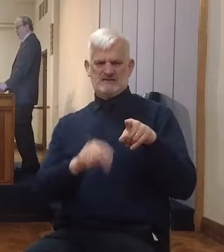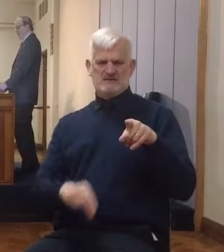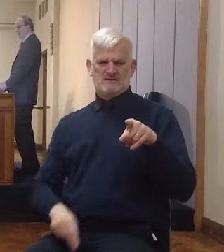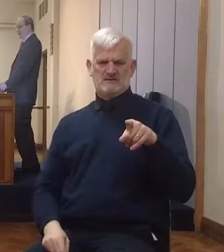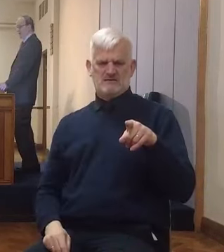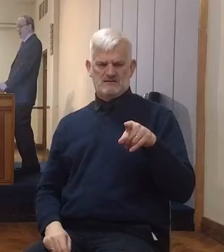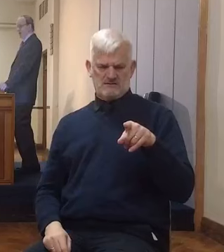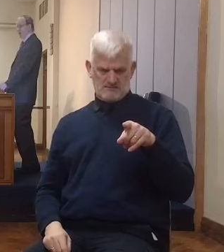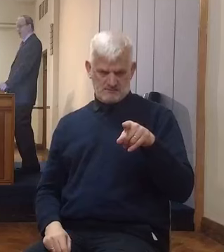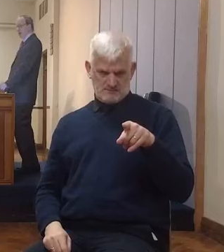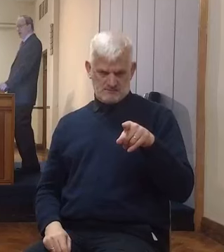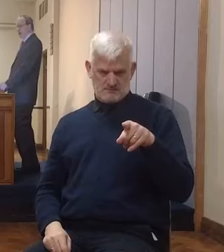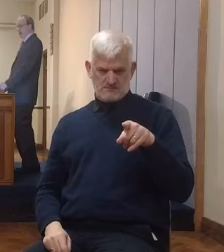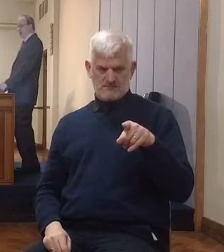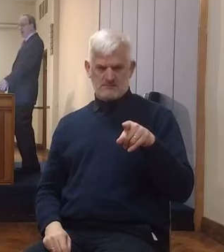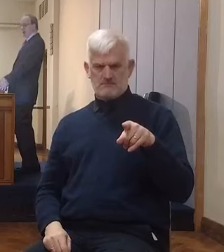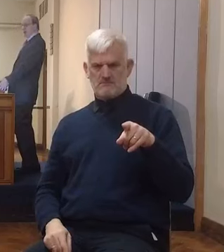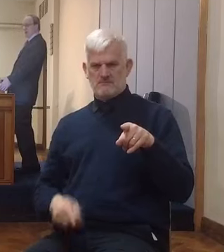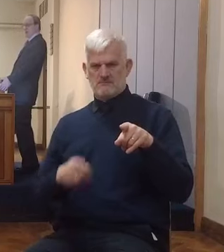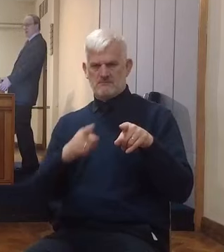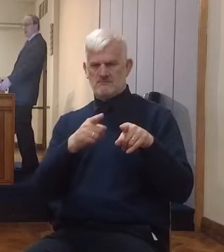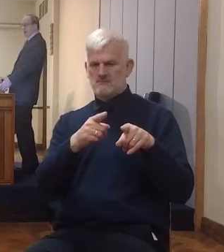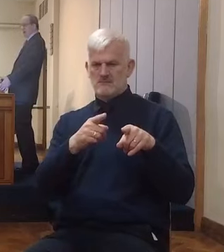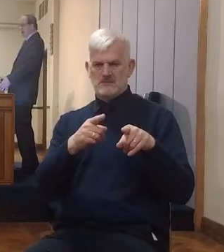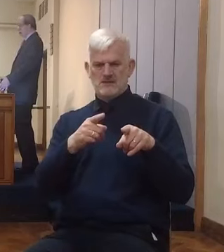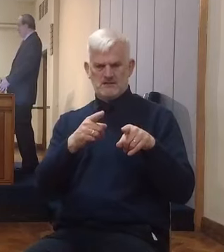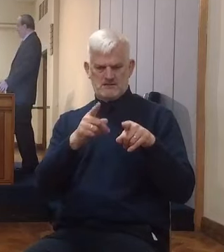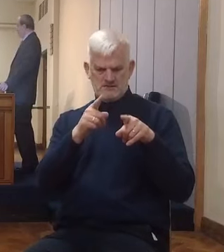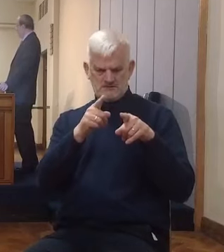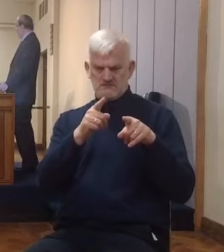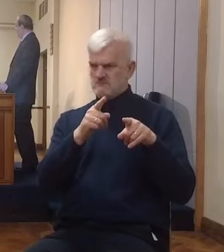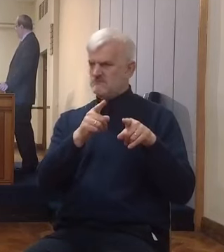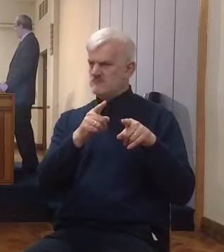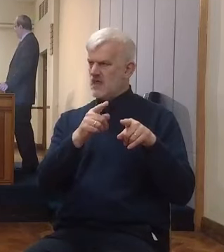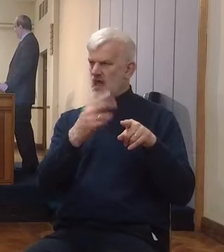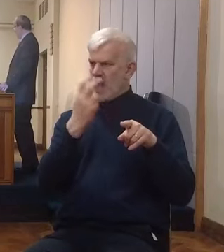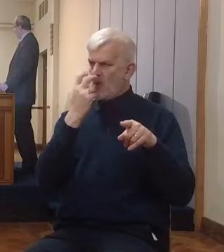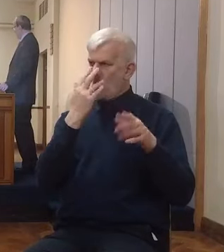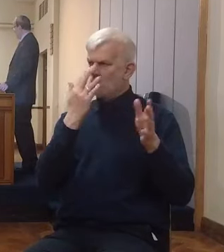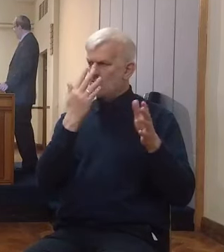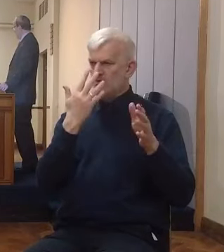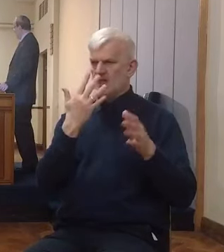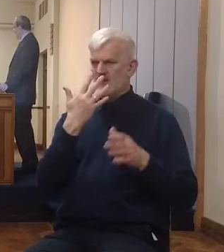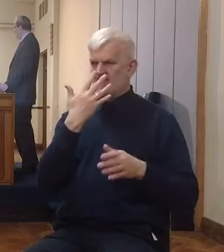at least 50 years of age dressing like teenage pop stars.